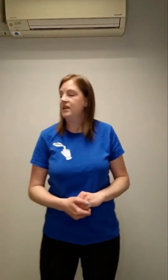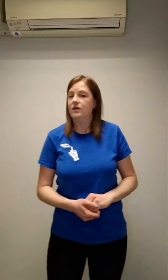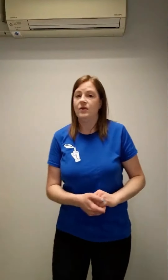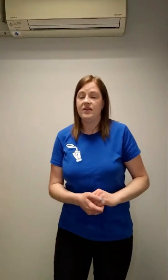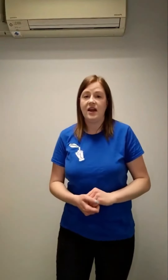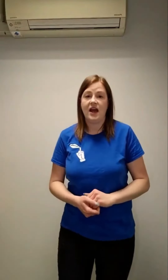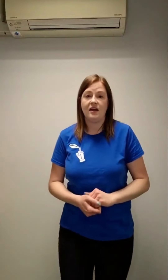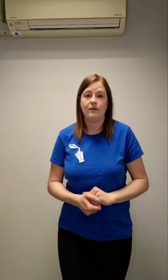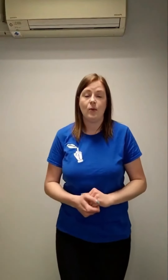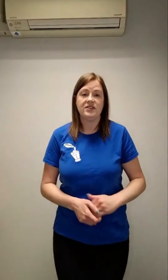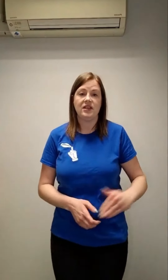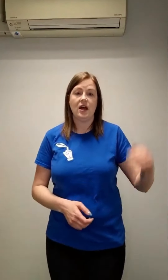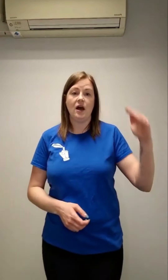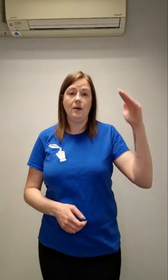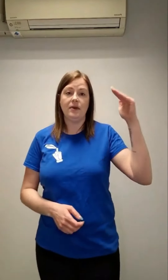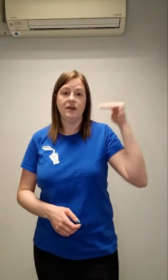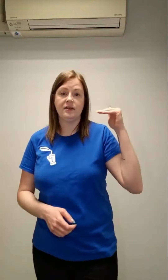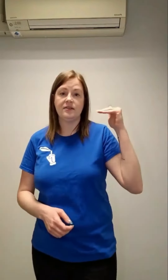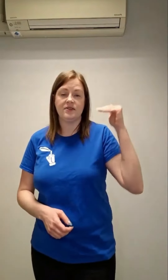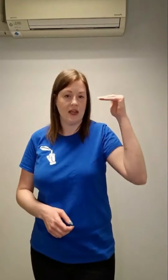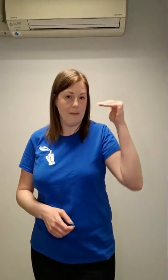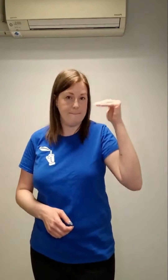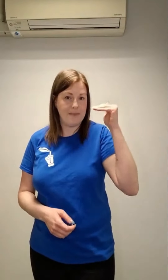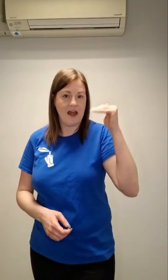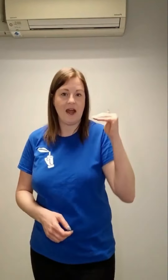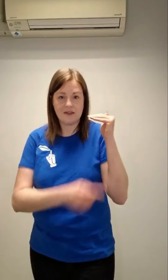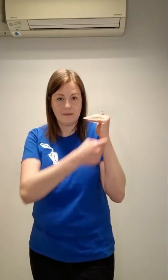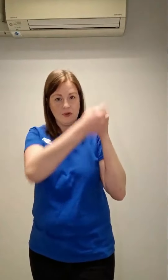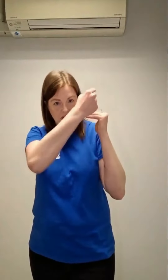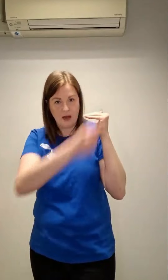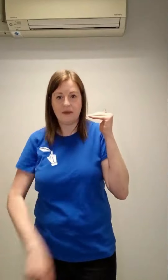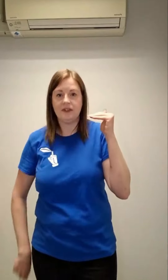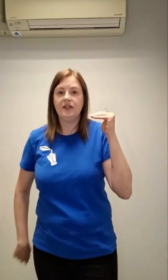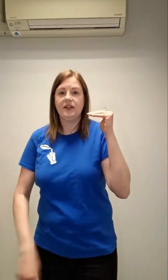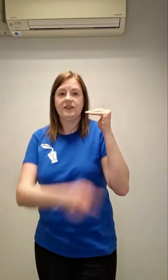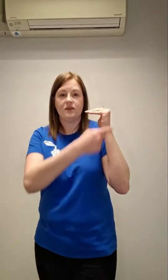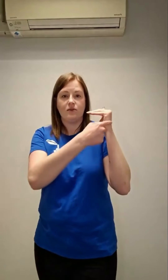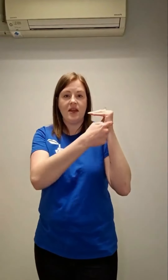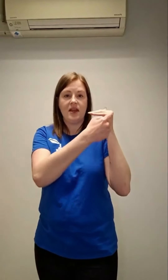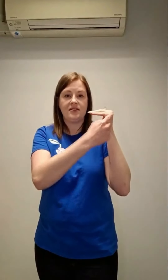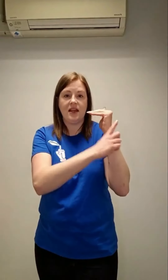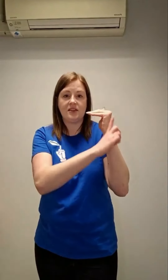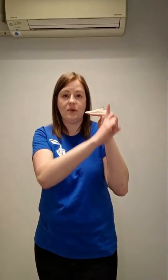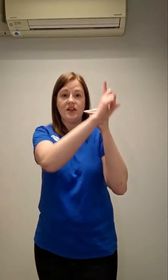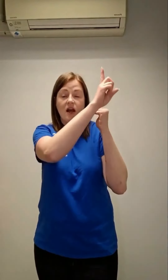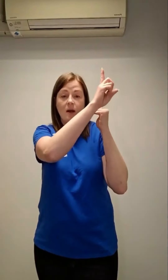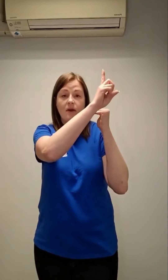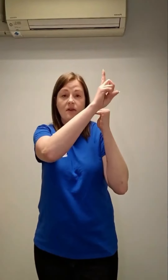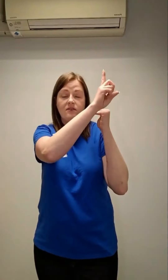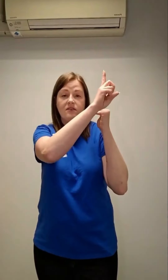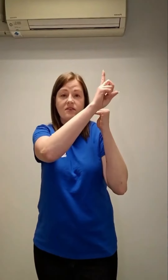We then have pointing up. So we take our bent hand, point it up. So from here to here is pointing up to the